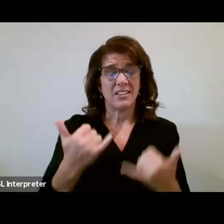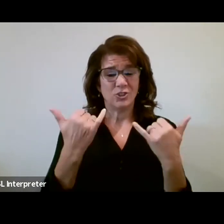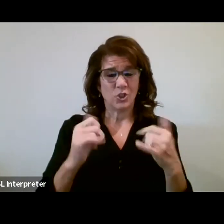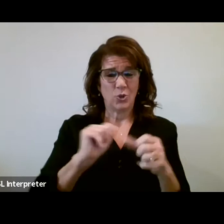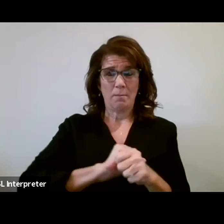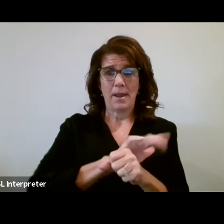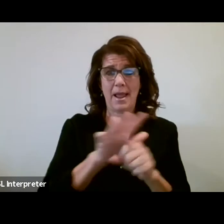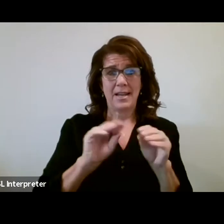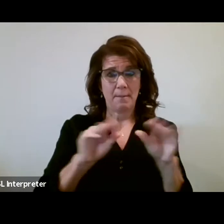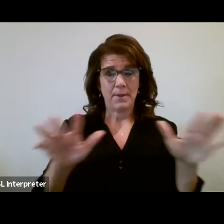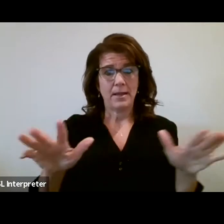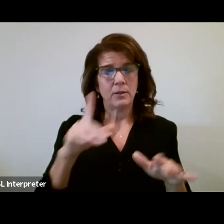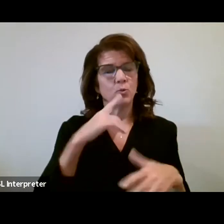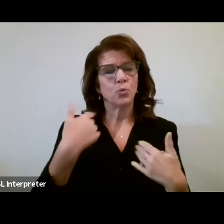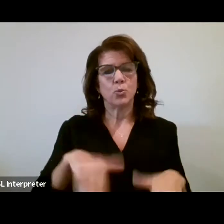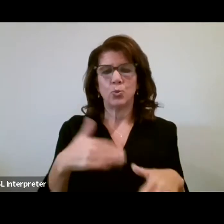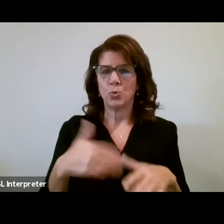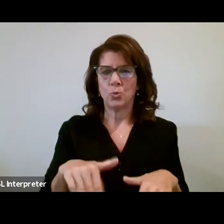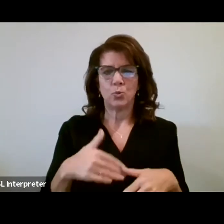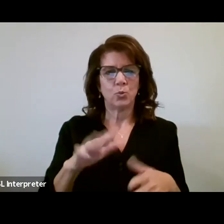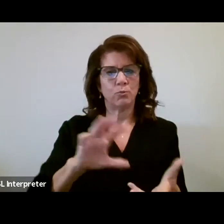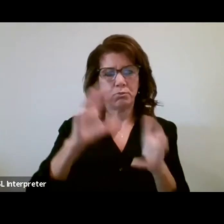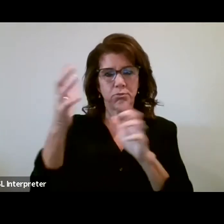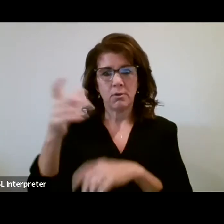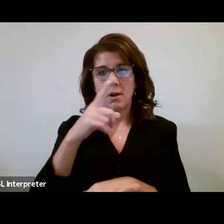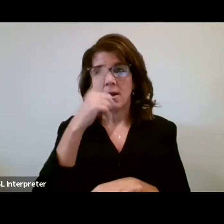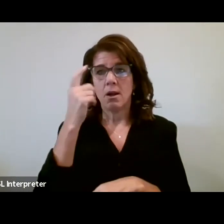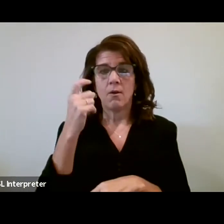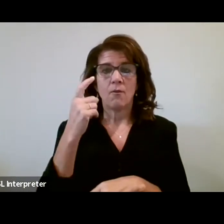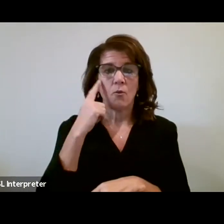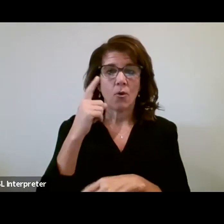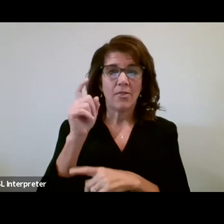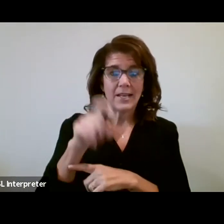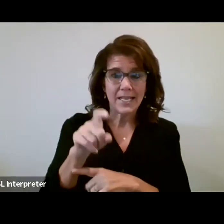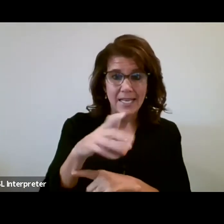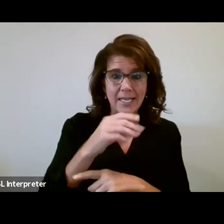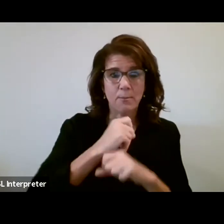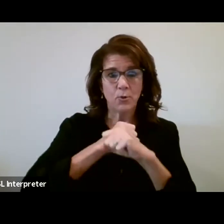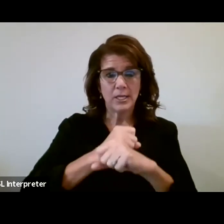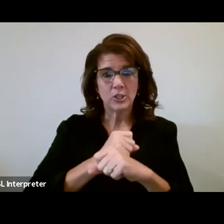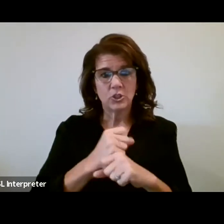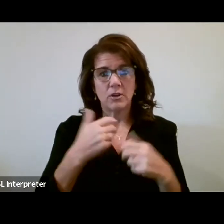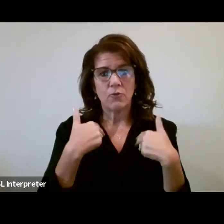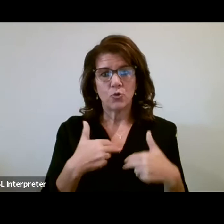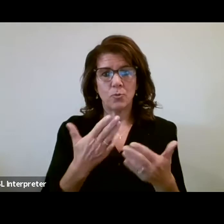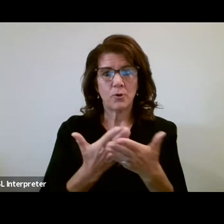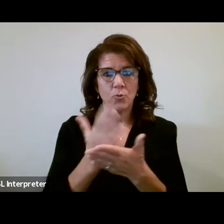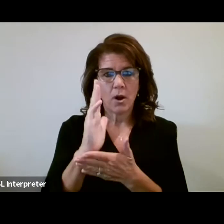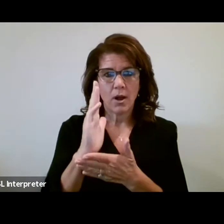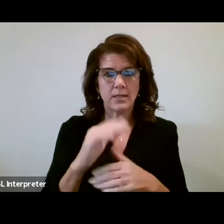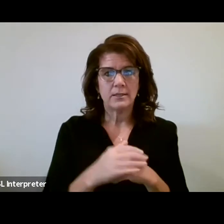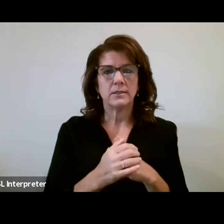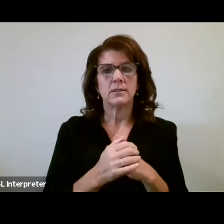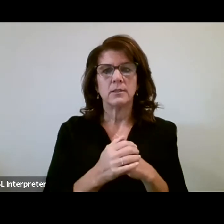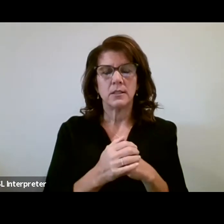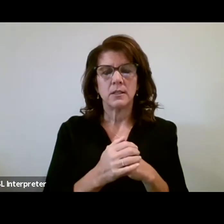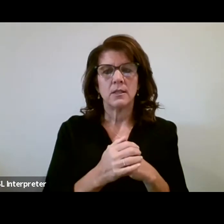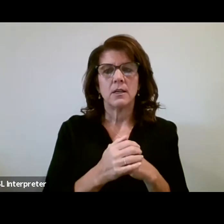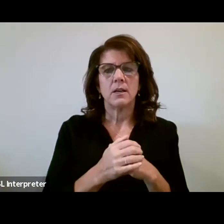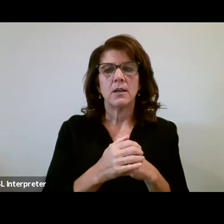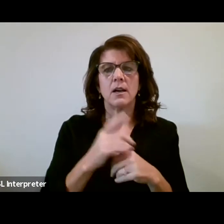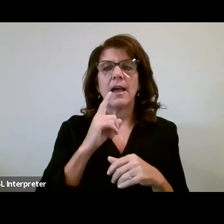taught us a lot, not only about the need for the protection of human rights for older persons and other